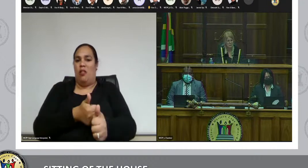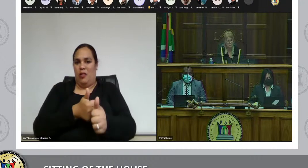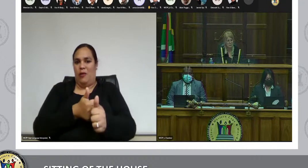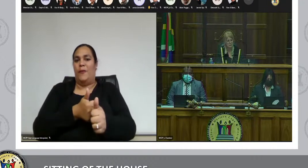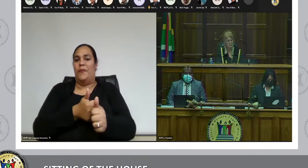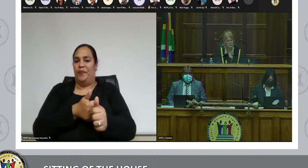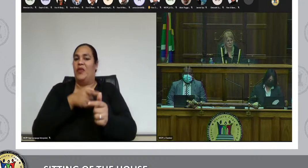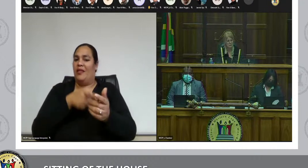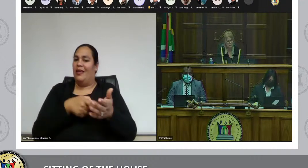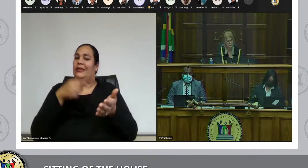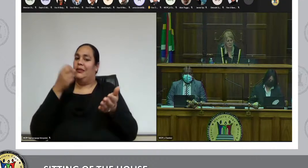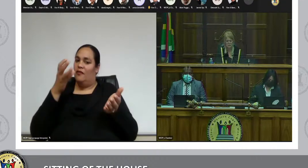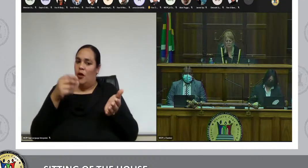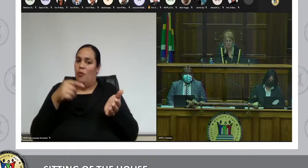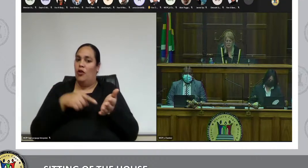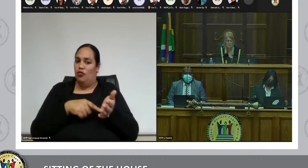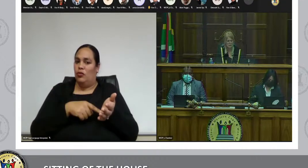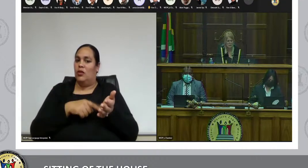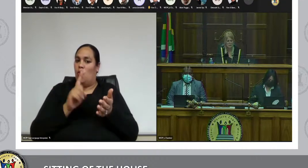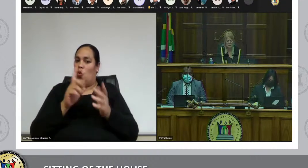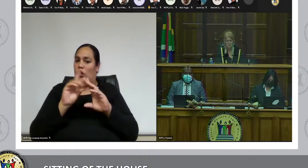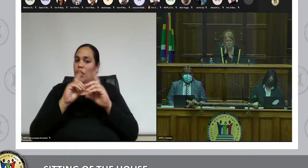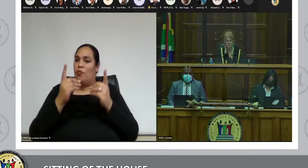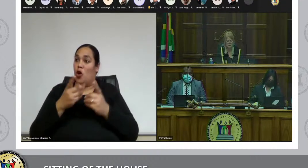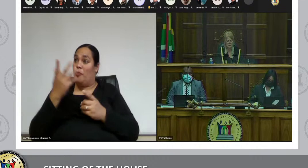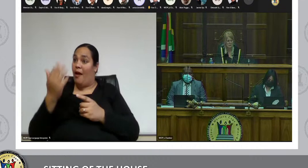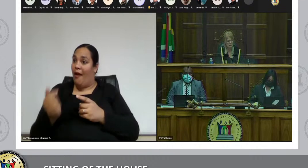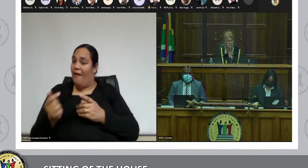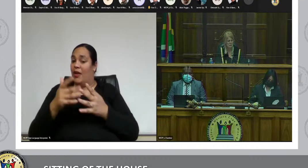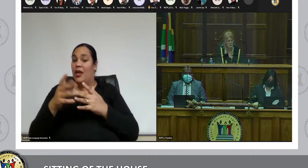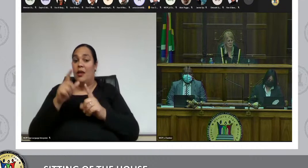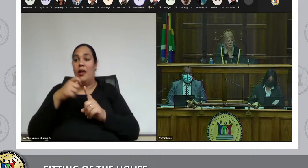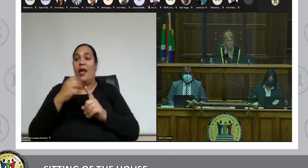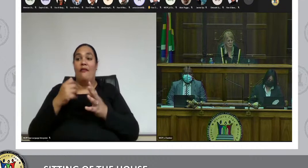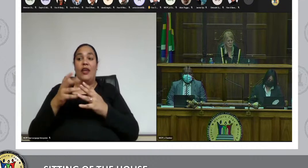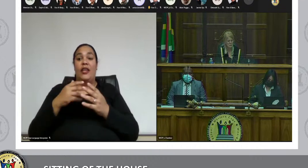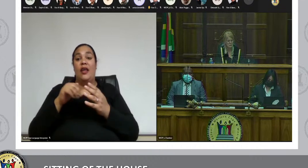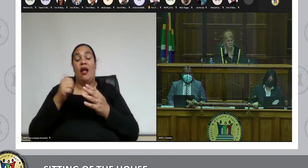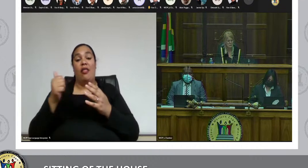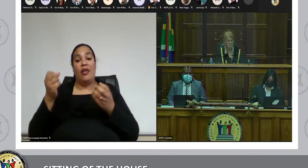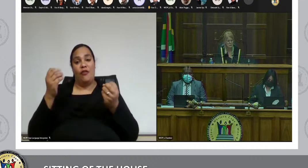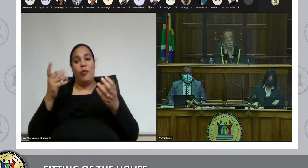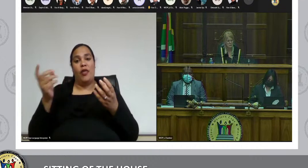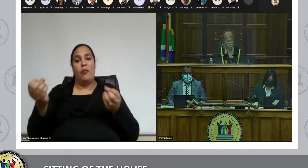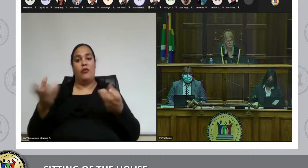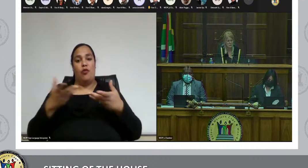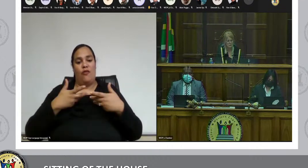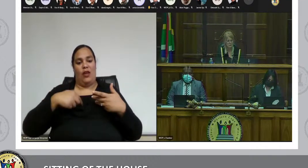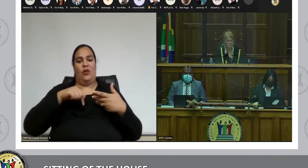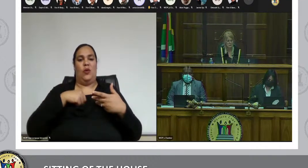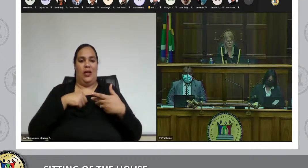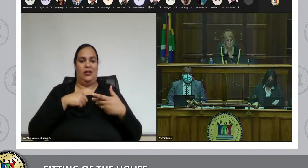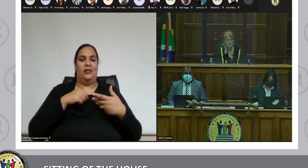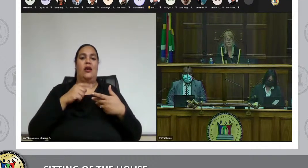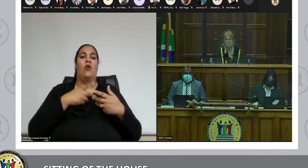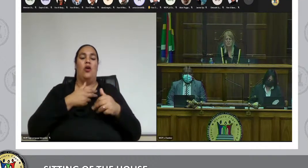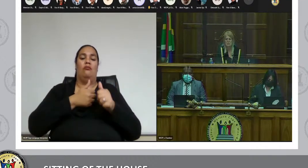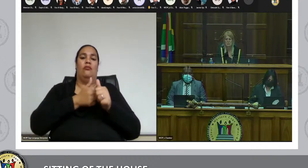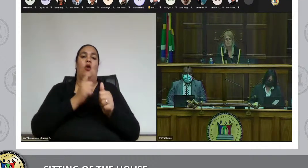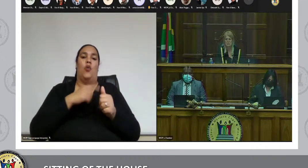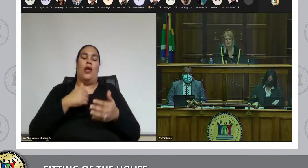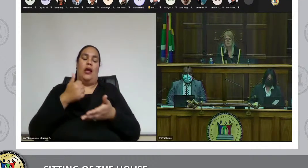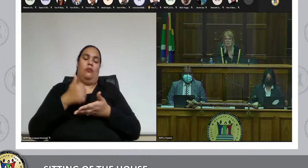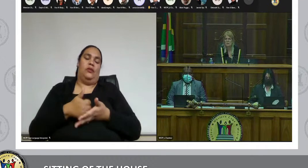That is the information that the department's got. If anybody's got any other information, they must provide it to us. According to where I'm